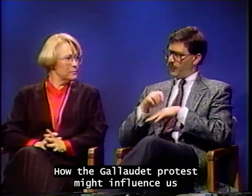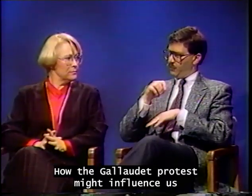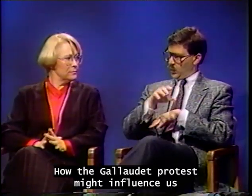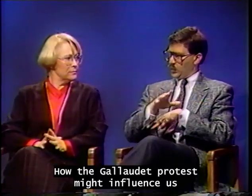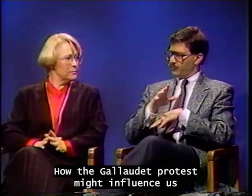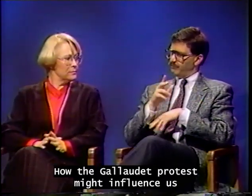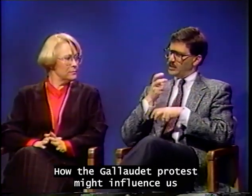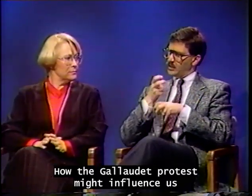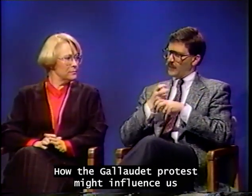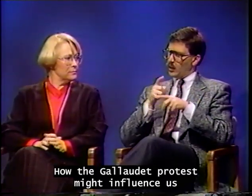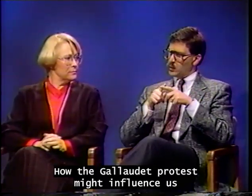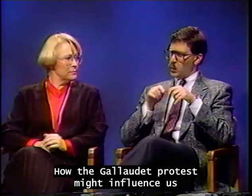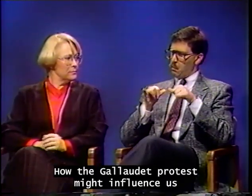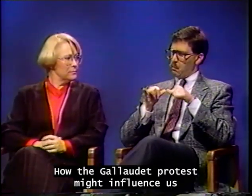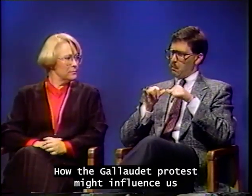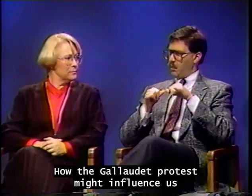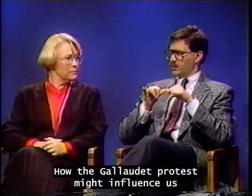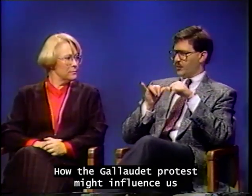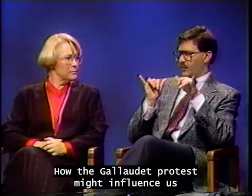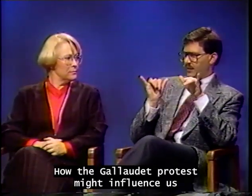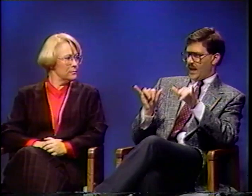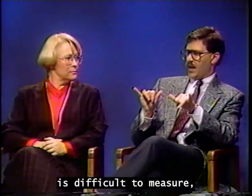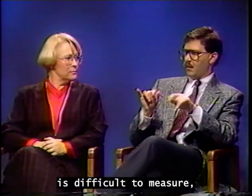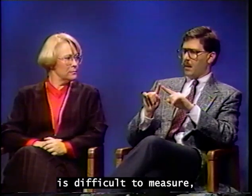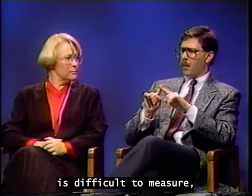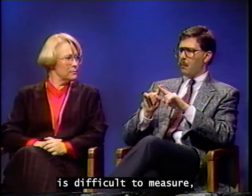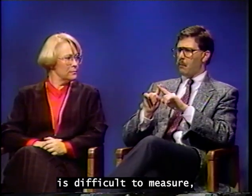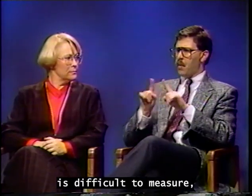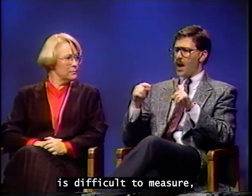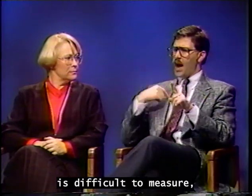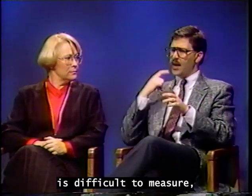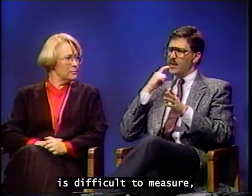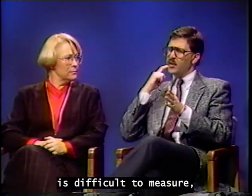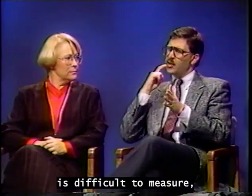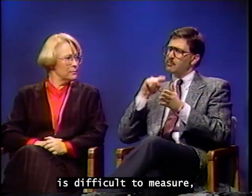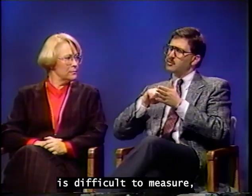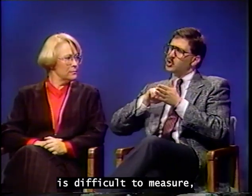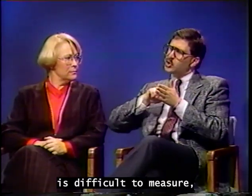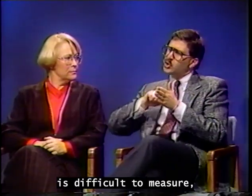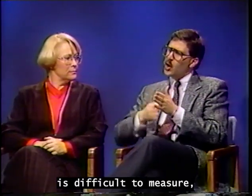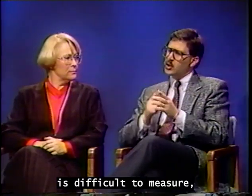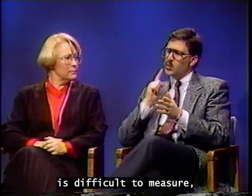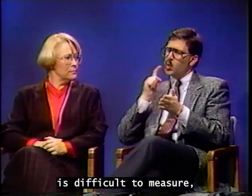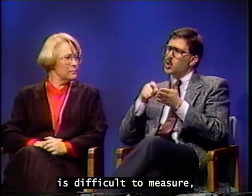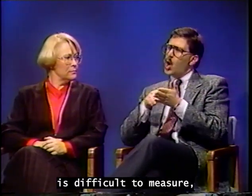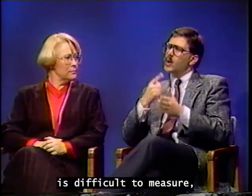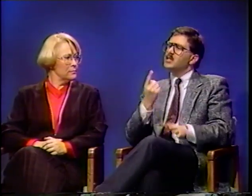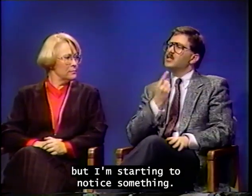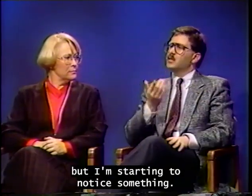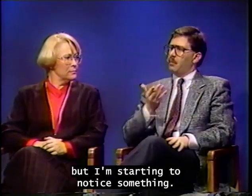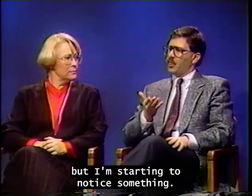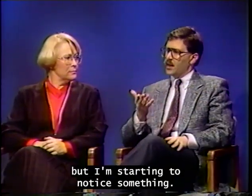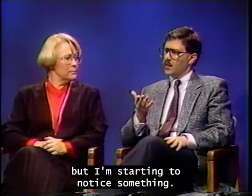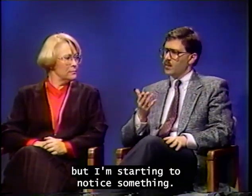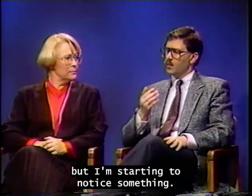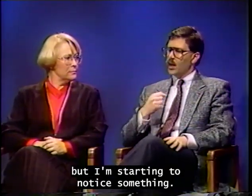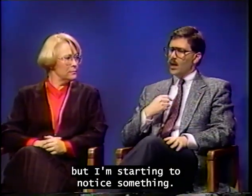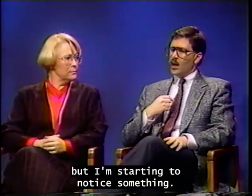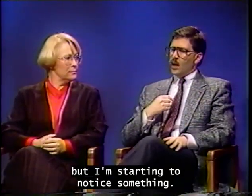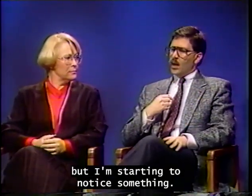How the Gallaudet protest might influence us is difficult to measure. But I'm starting to